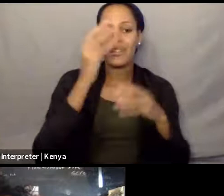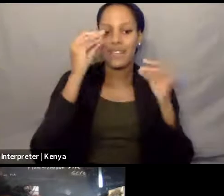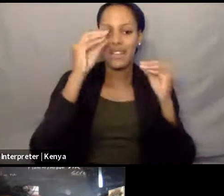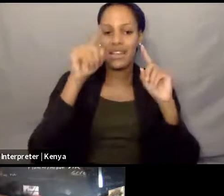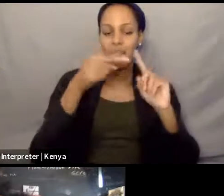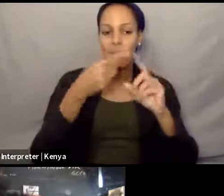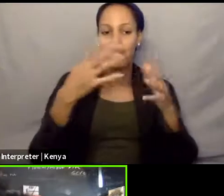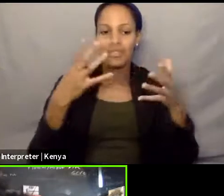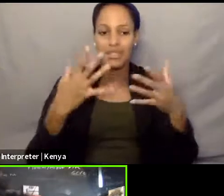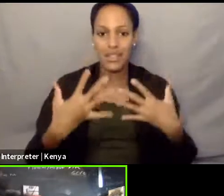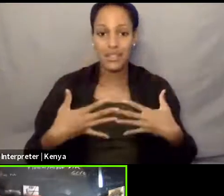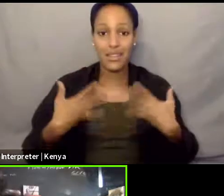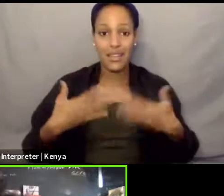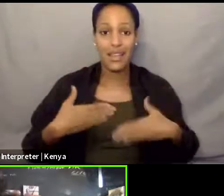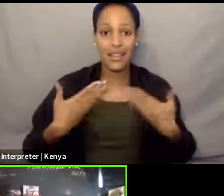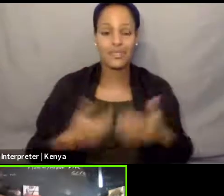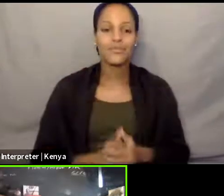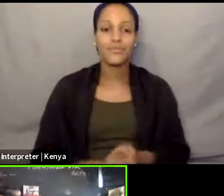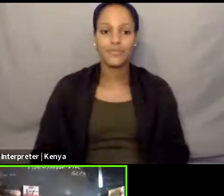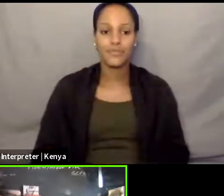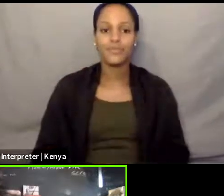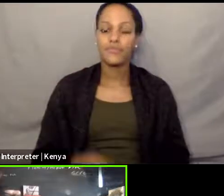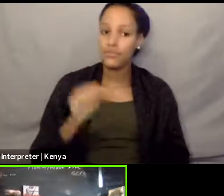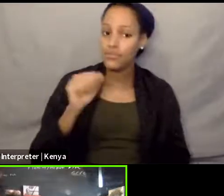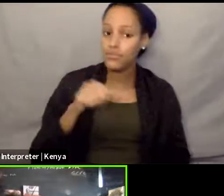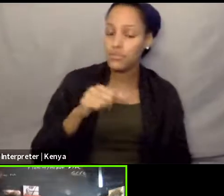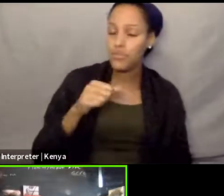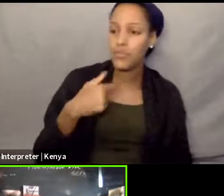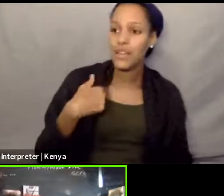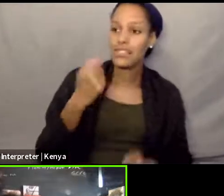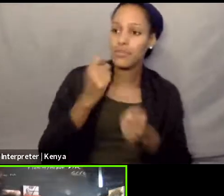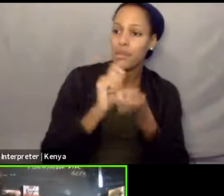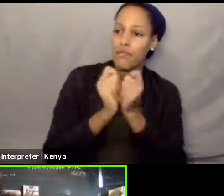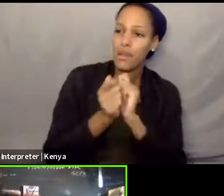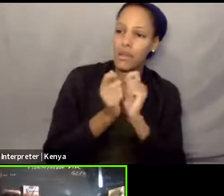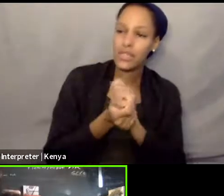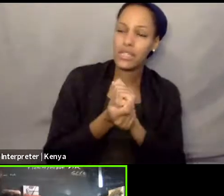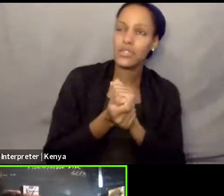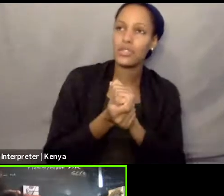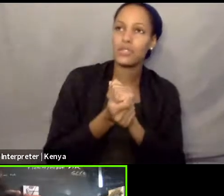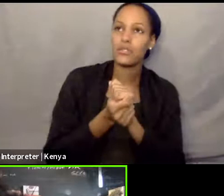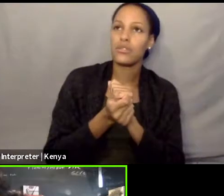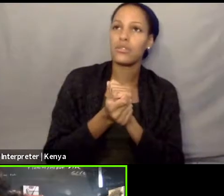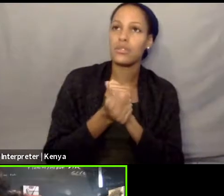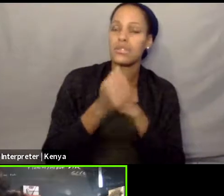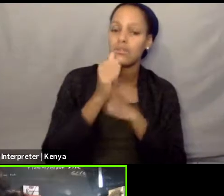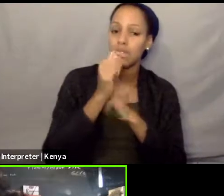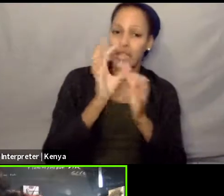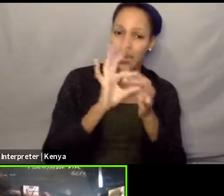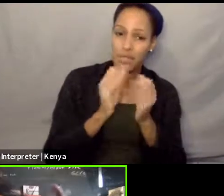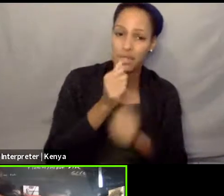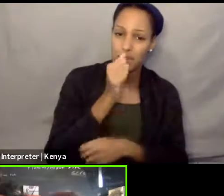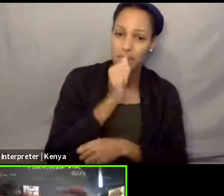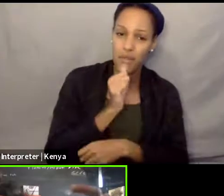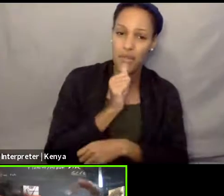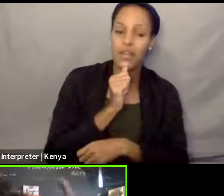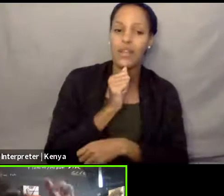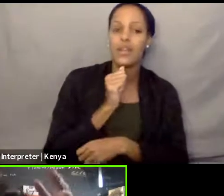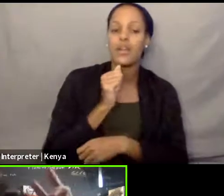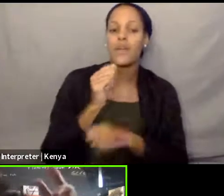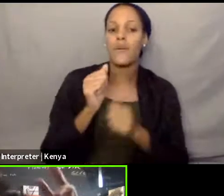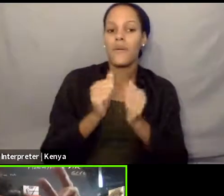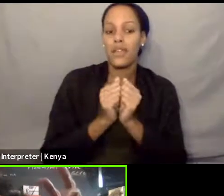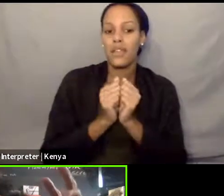delight. Yeah, in a way, it's sort of like, it is the commodification of suffering of the dominant cult. I